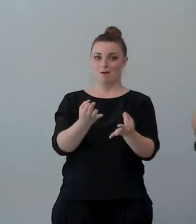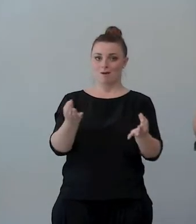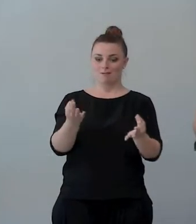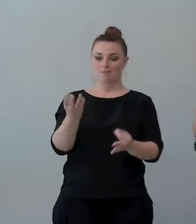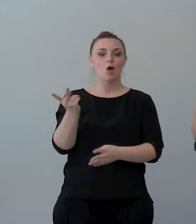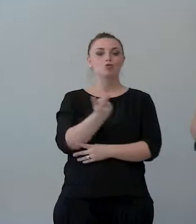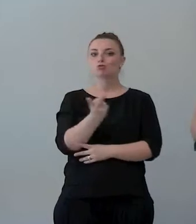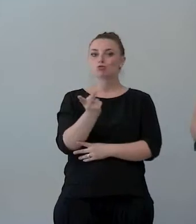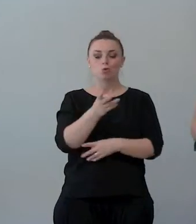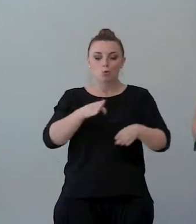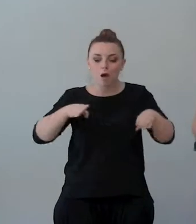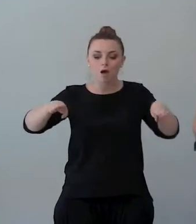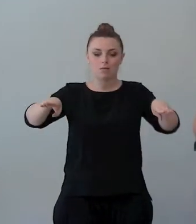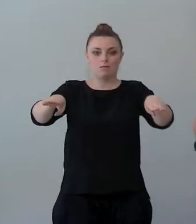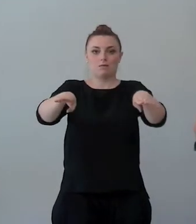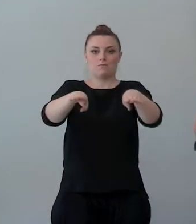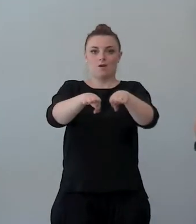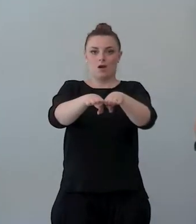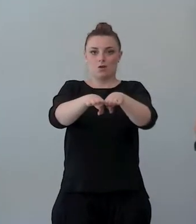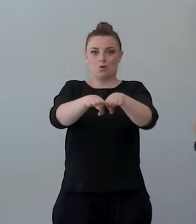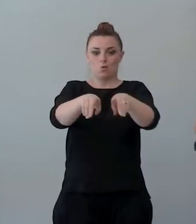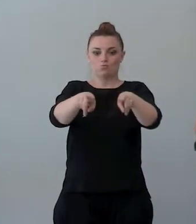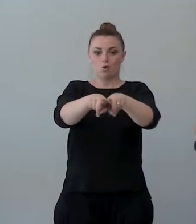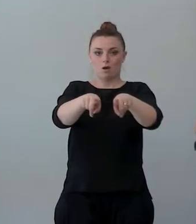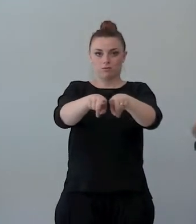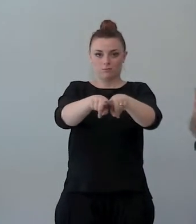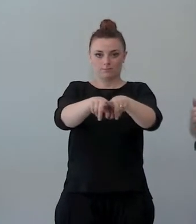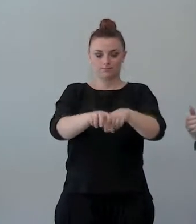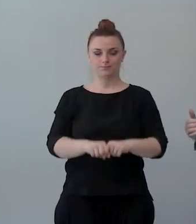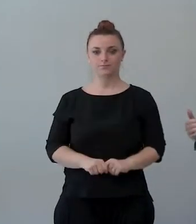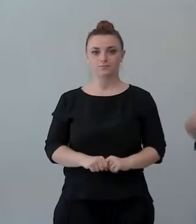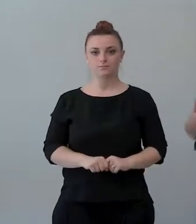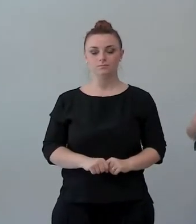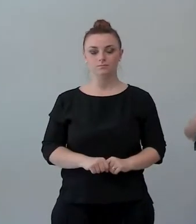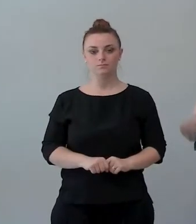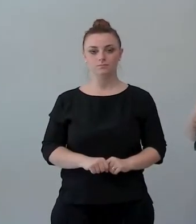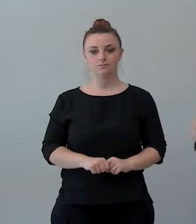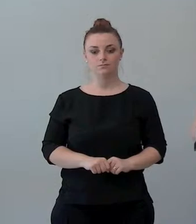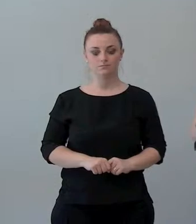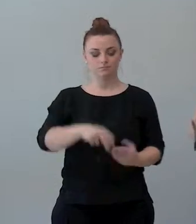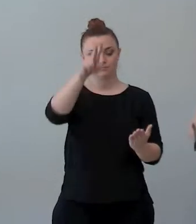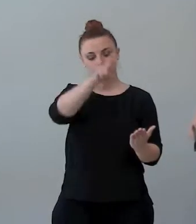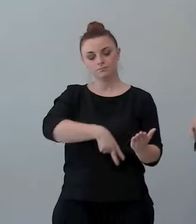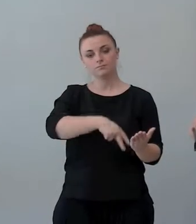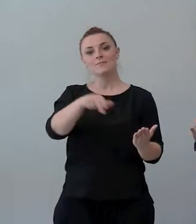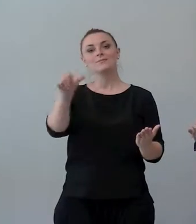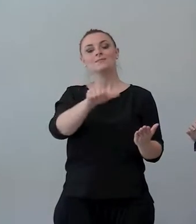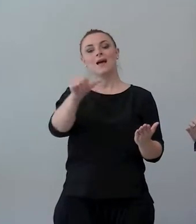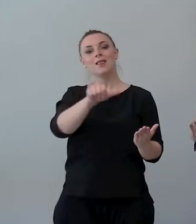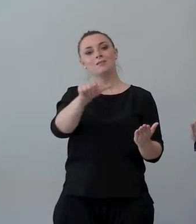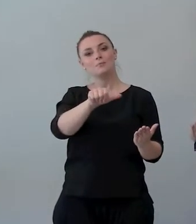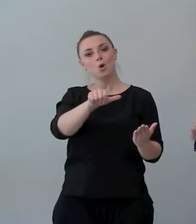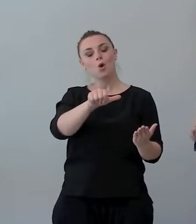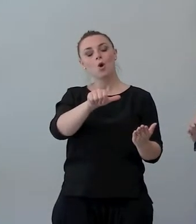are also called to rest in. Leggiamo il Salmo 127,